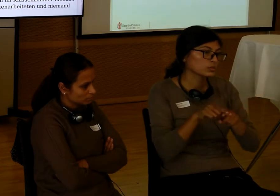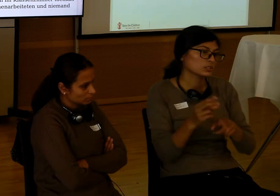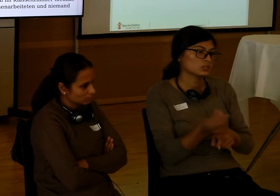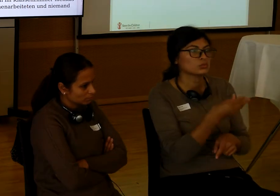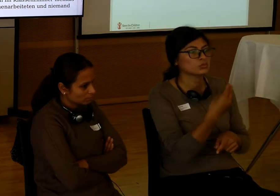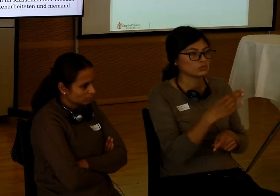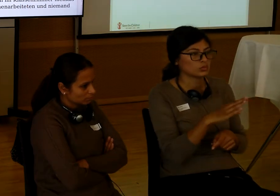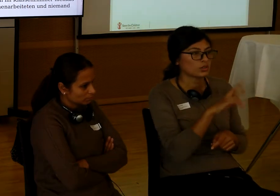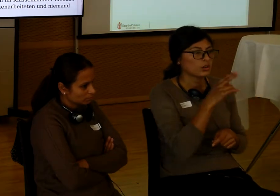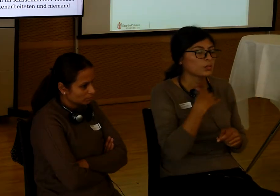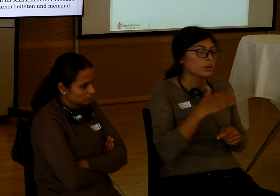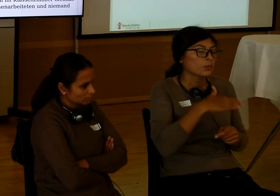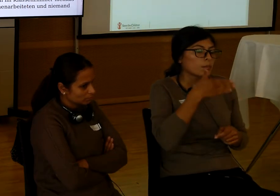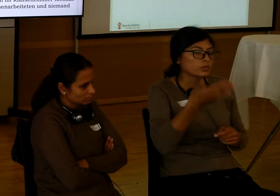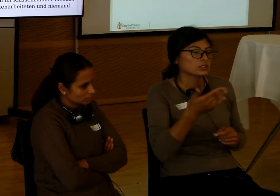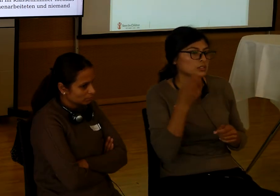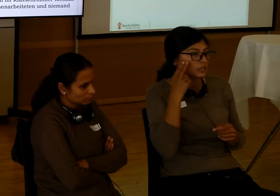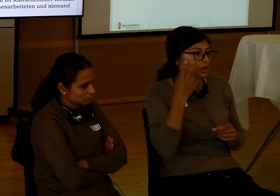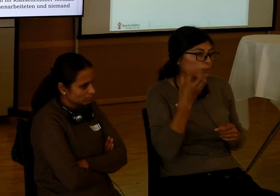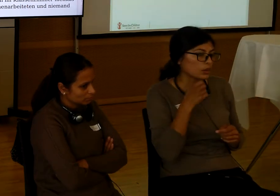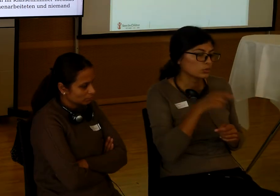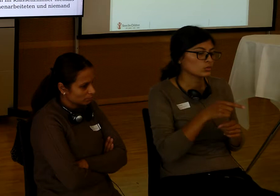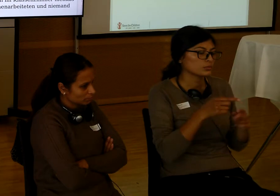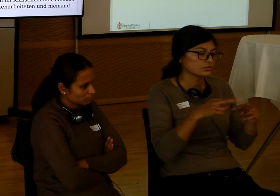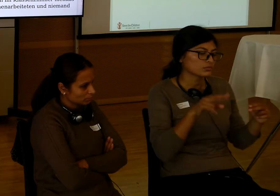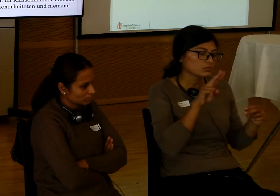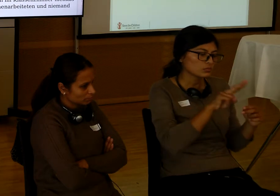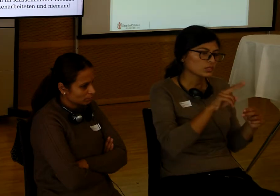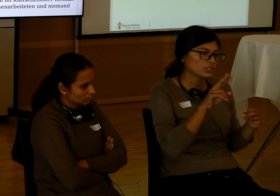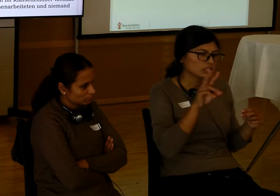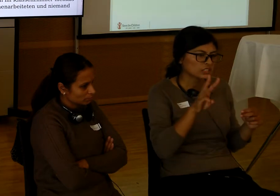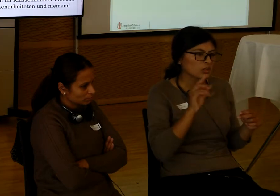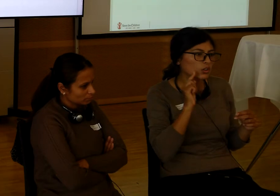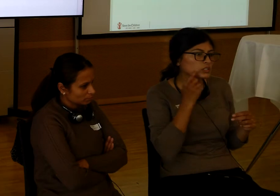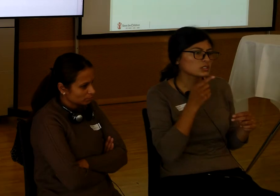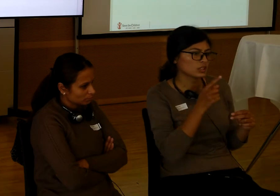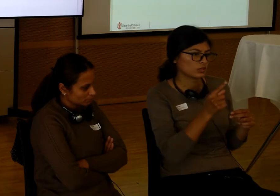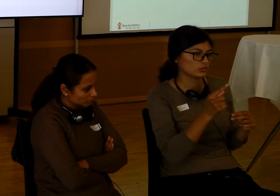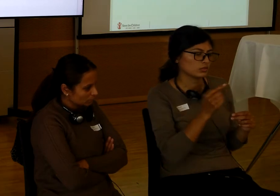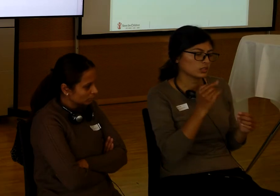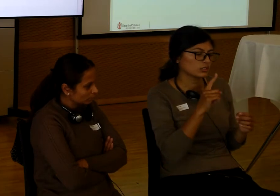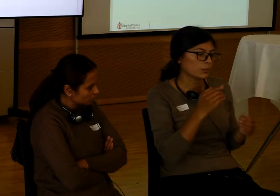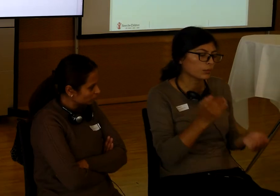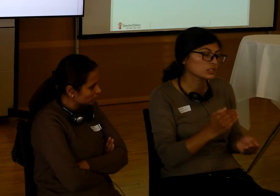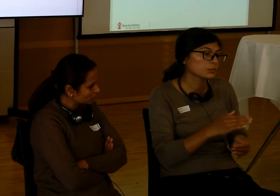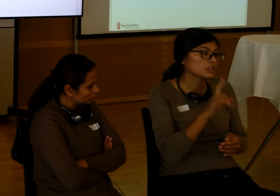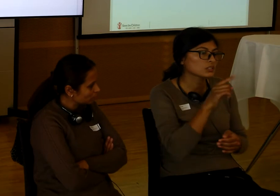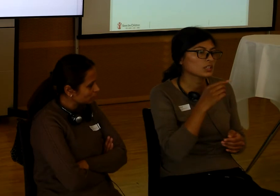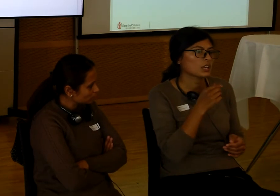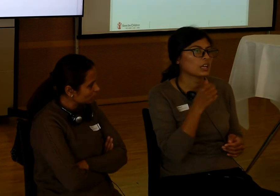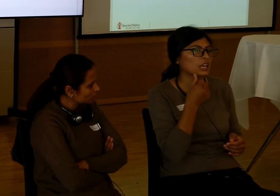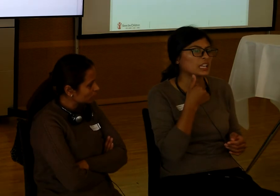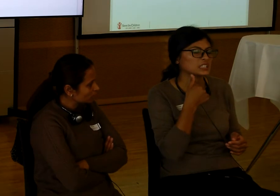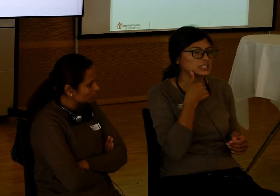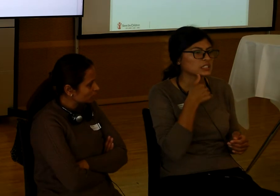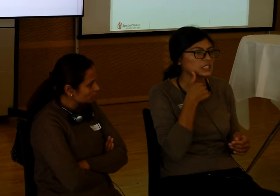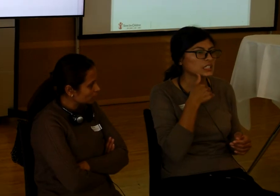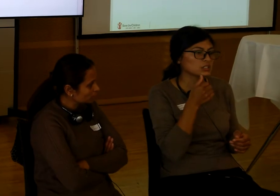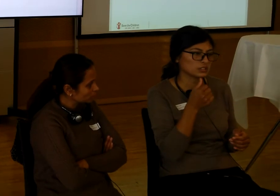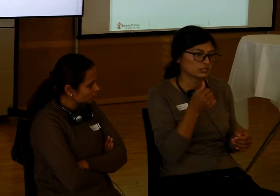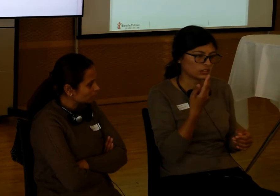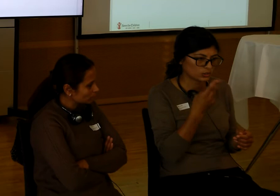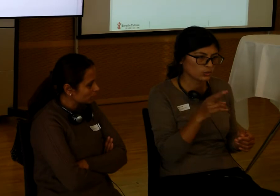Later, I found out that this multi-grade class has a girl who is HIV positive and a boy with a hearing